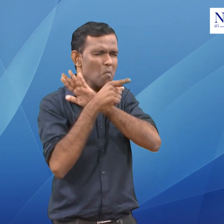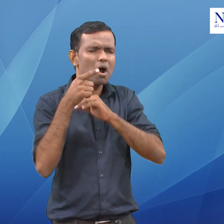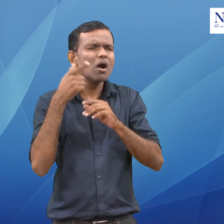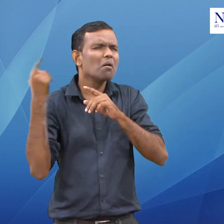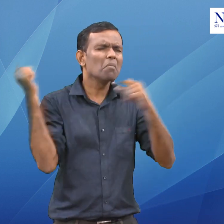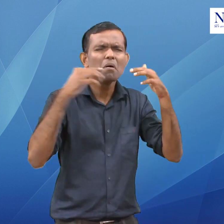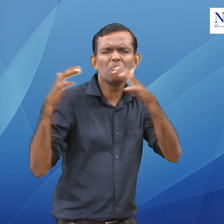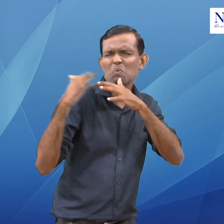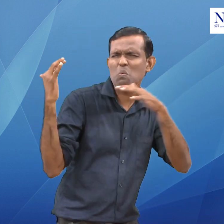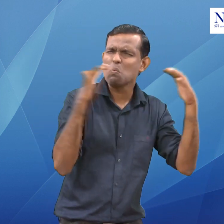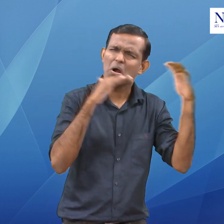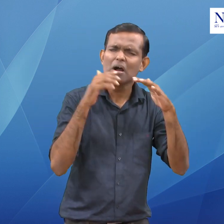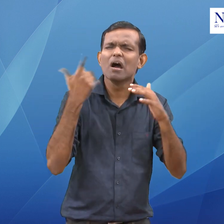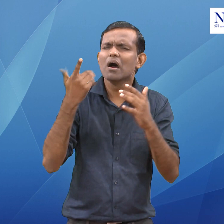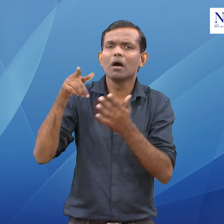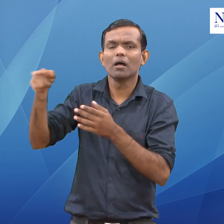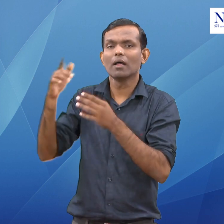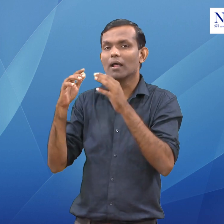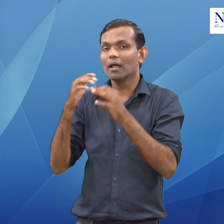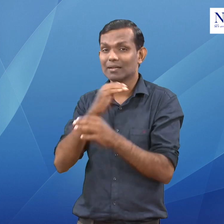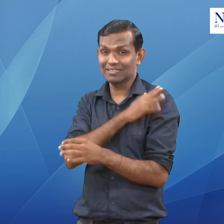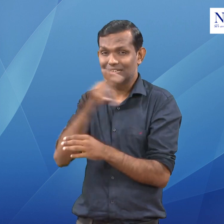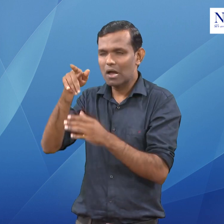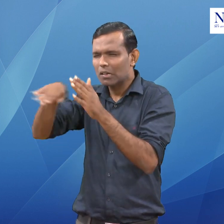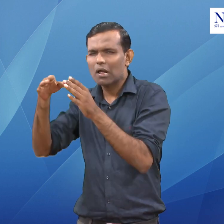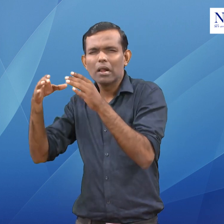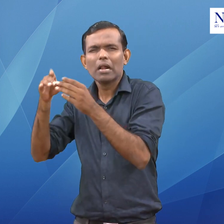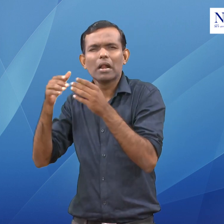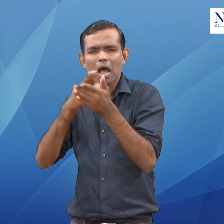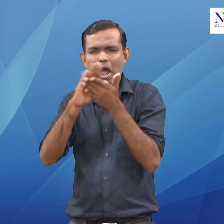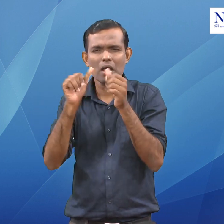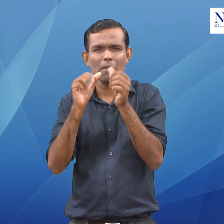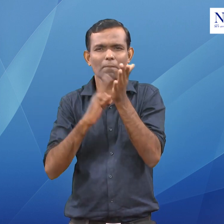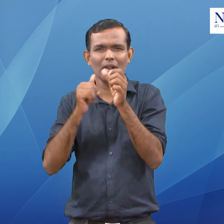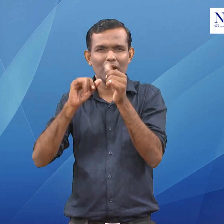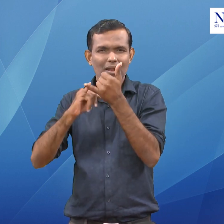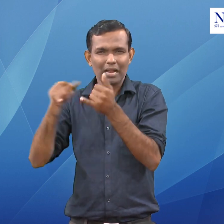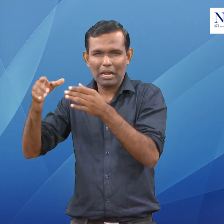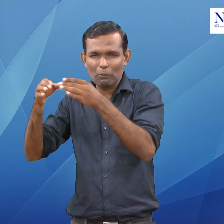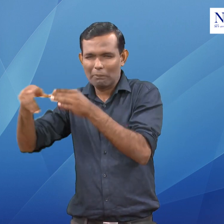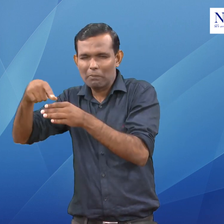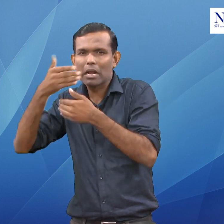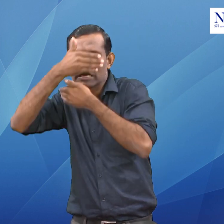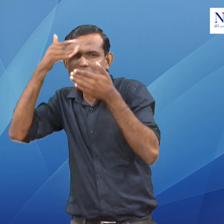passed 3,000 on October 11 after the fourth day of fighting. The death toll in Israel has crossed